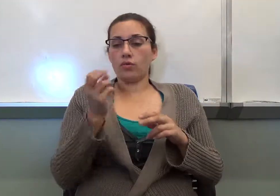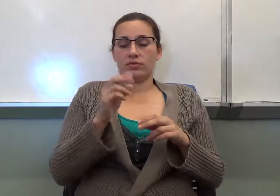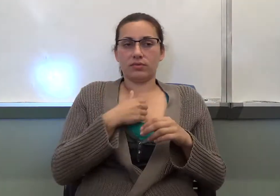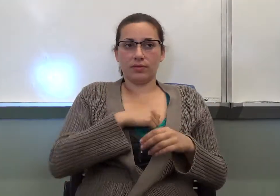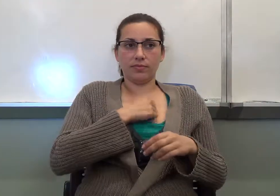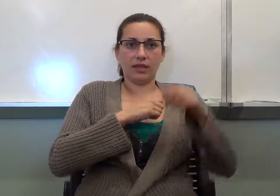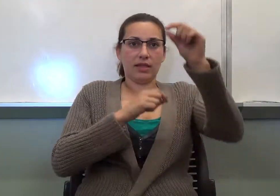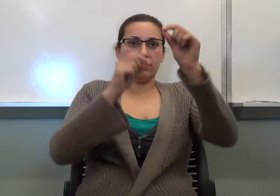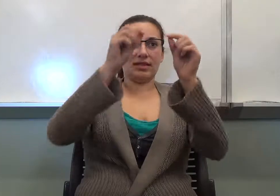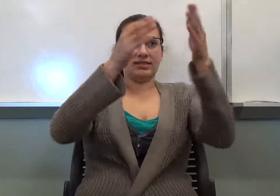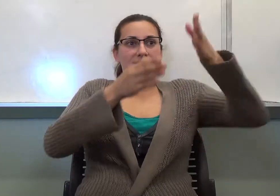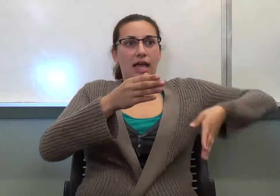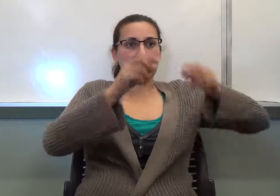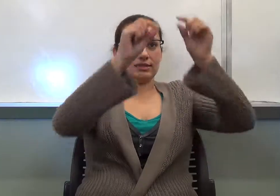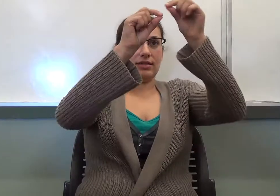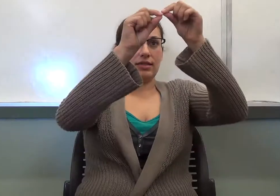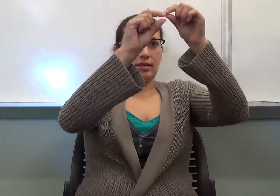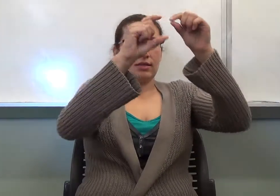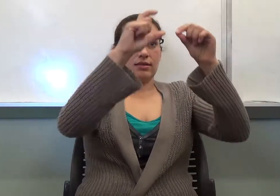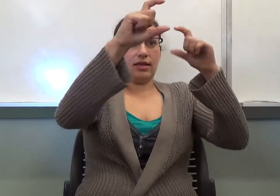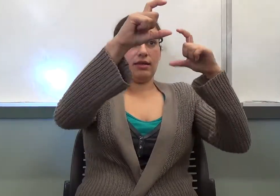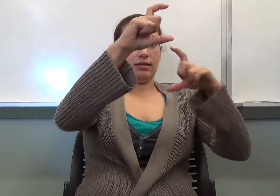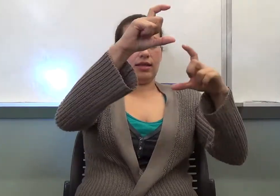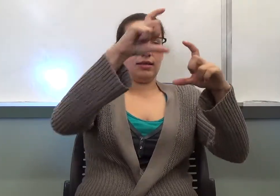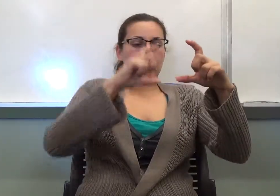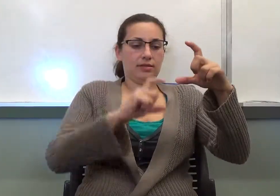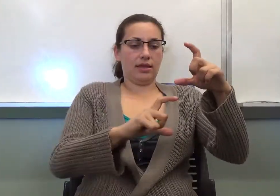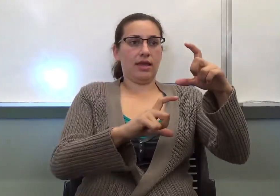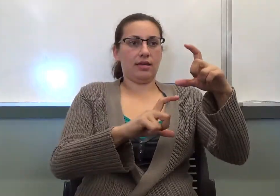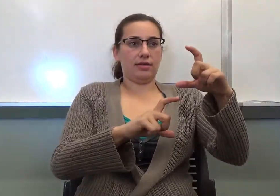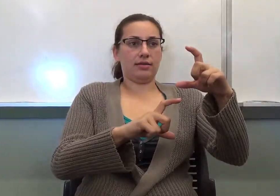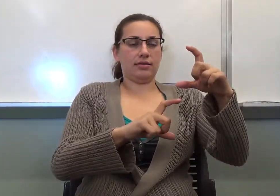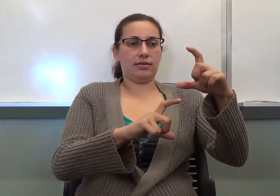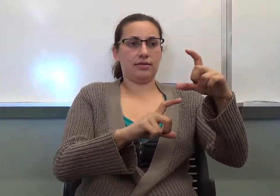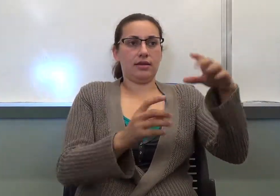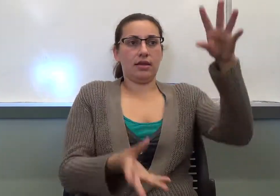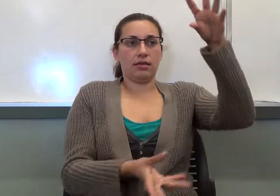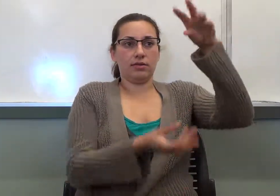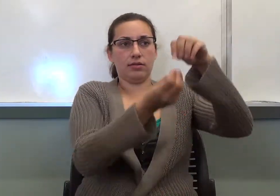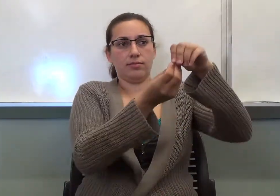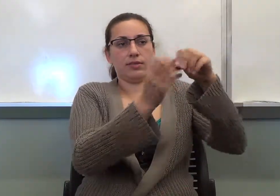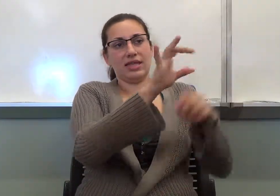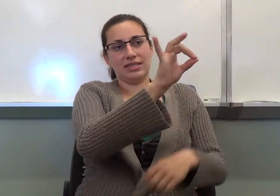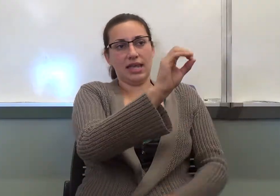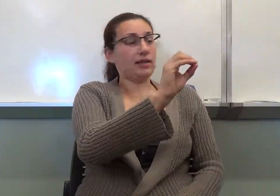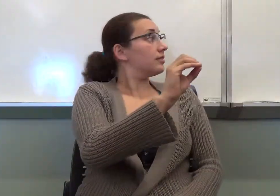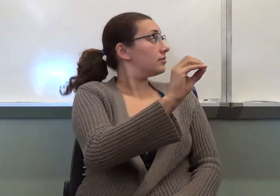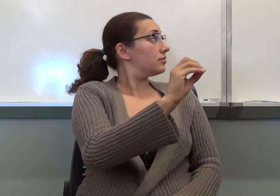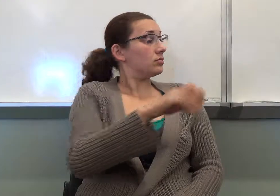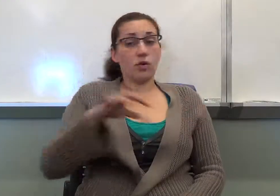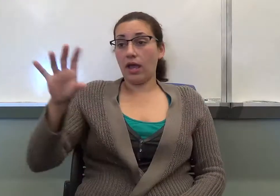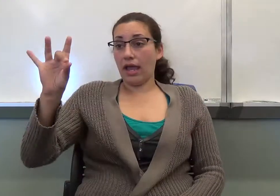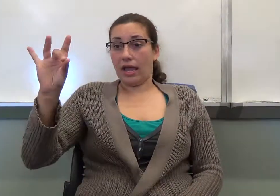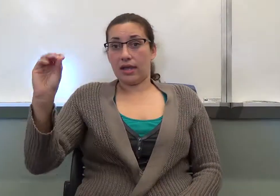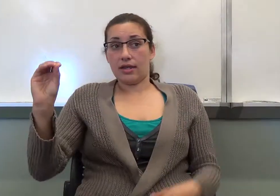Okay. That should be enough to do it, huh? There's 80 on this side. It's broken up into 3